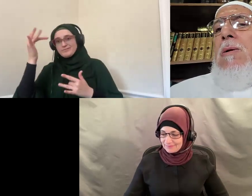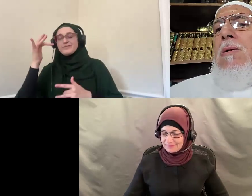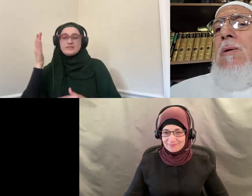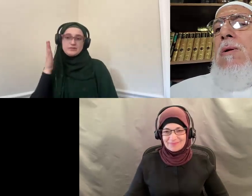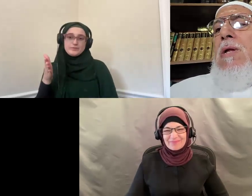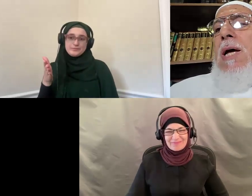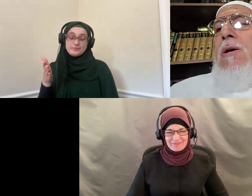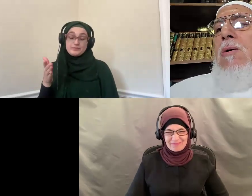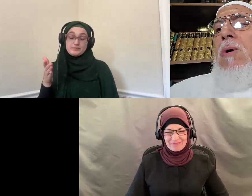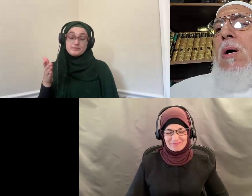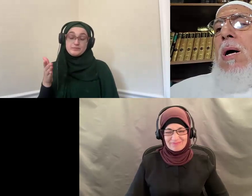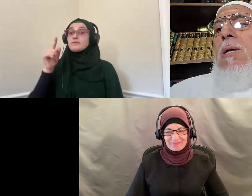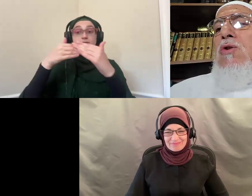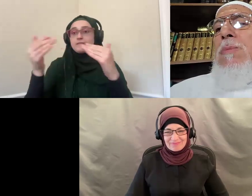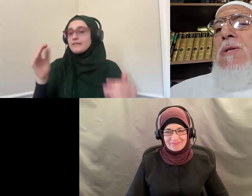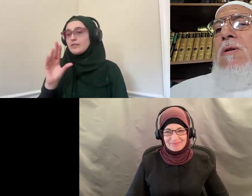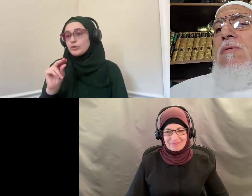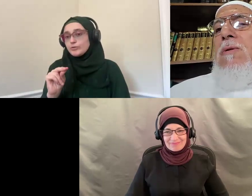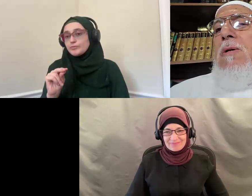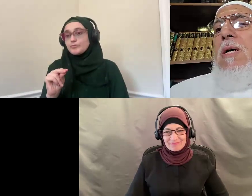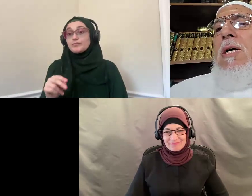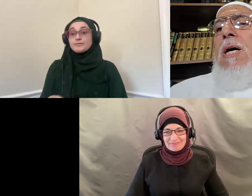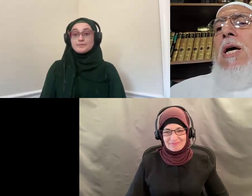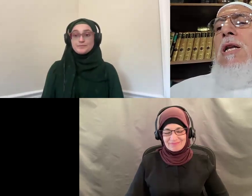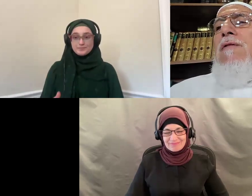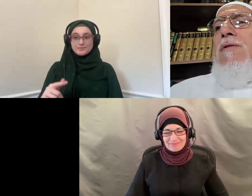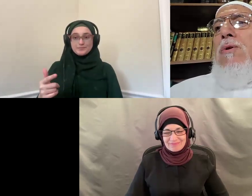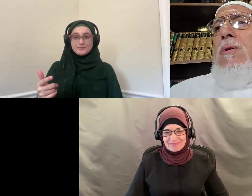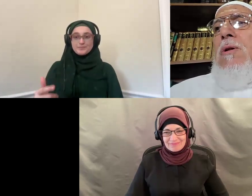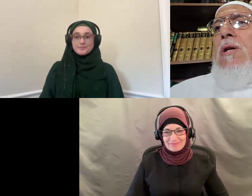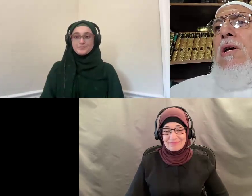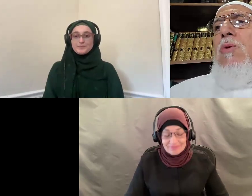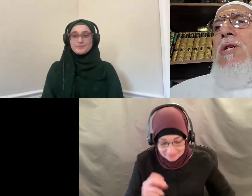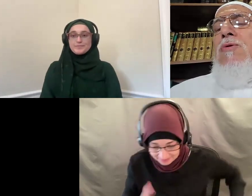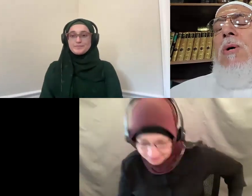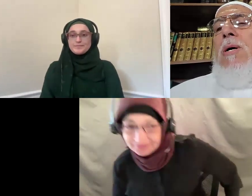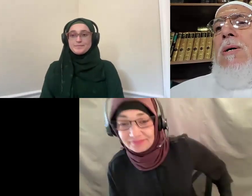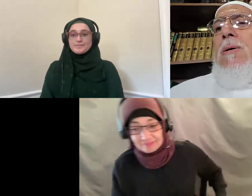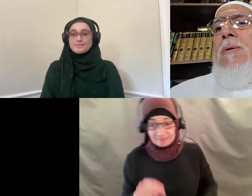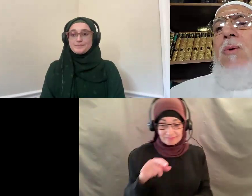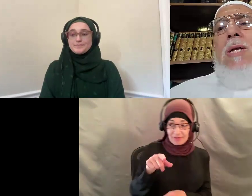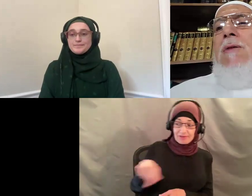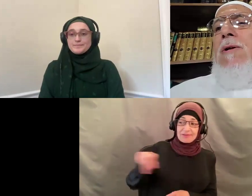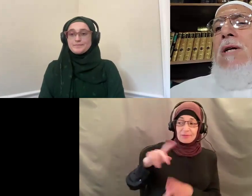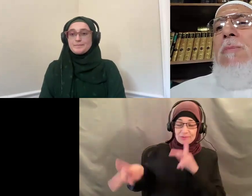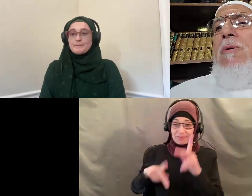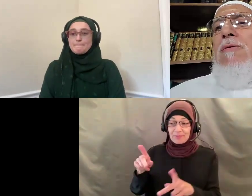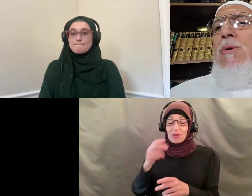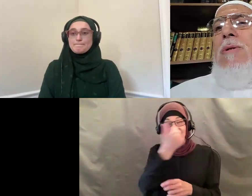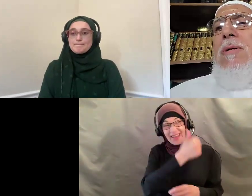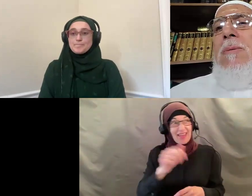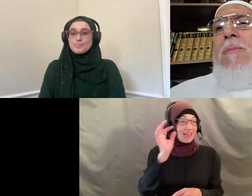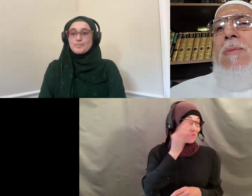And they will also be served any fruit they wish for, whatever type